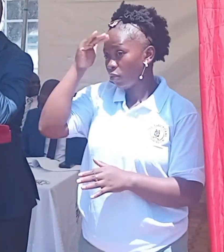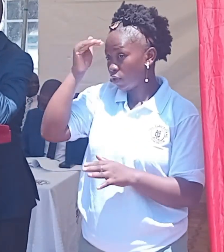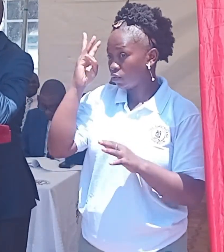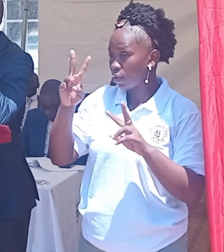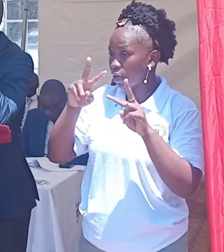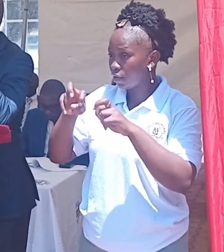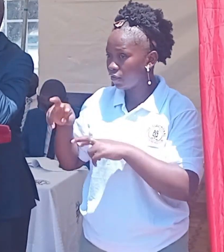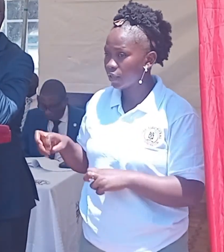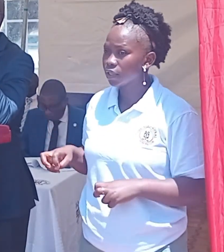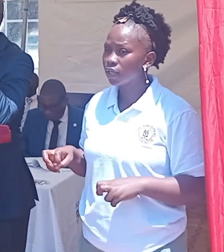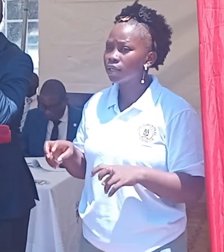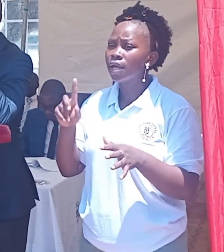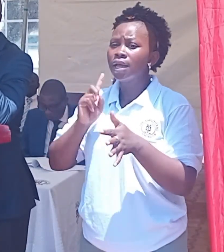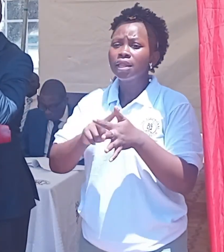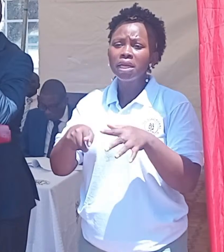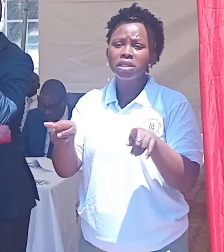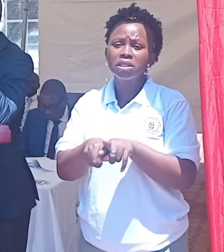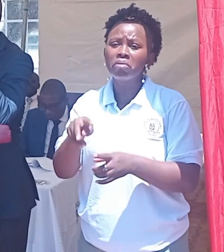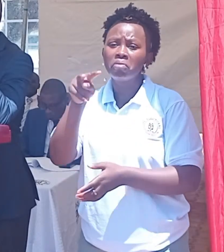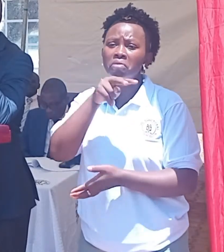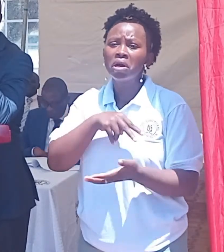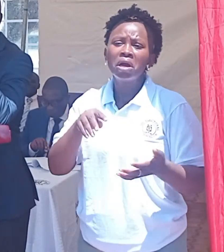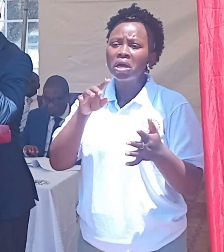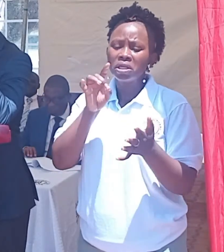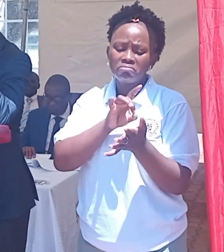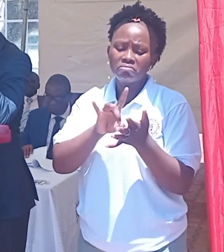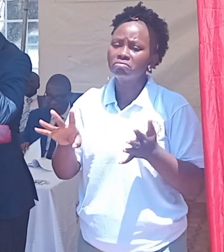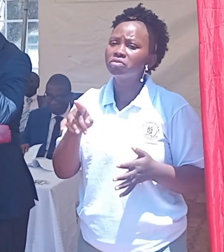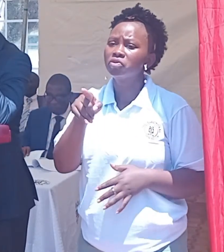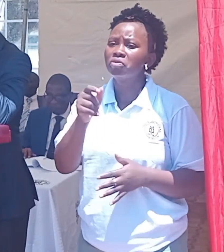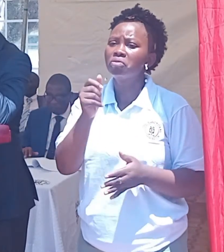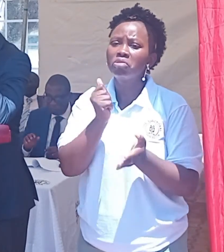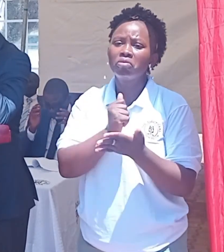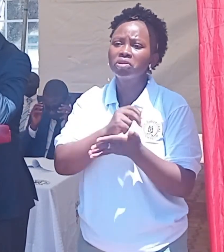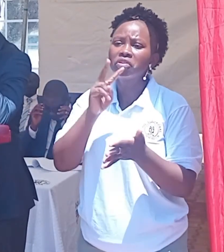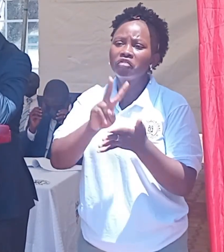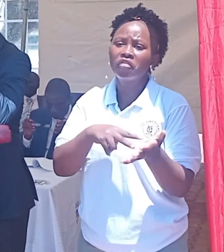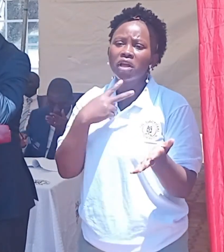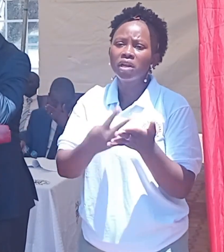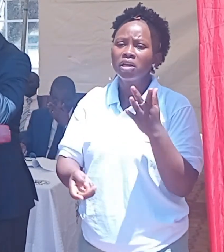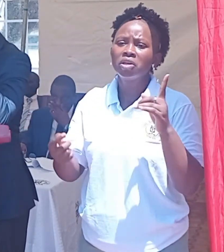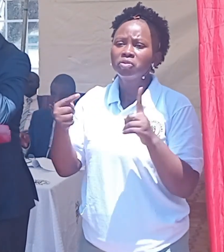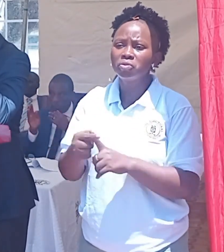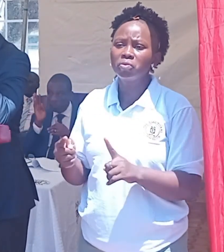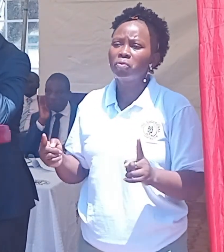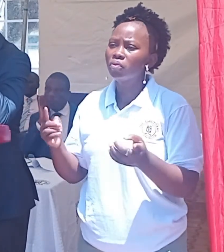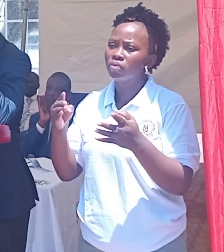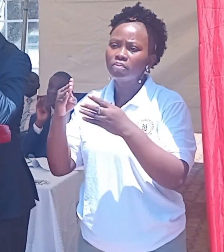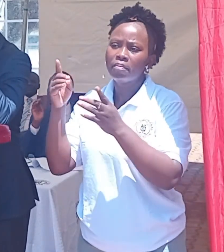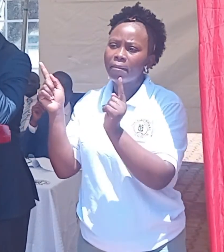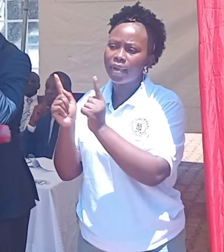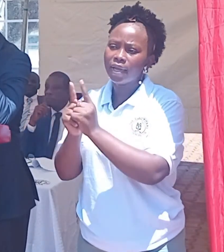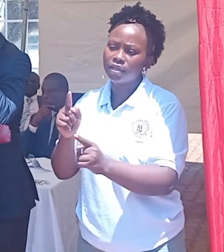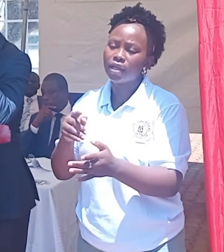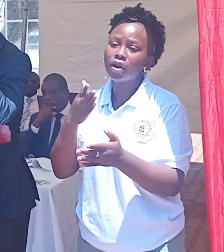investigate. Then also denominate you simple because you have failed to meet a cardinal requirement for nomination.